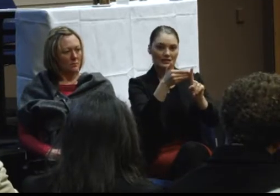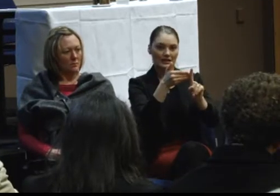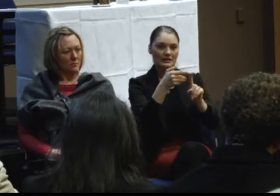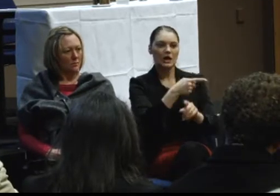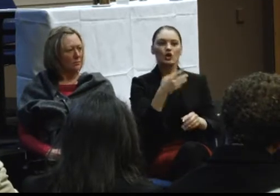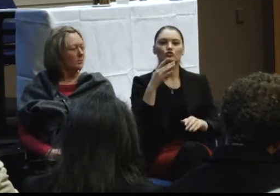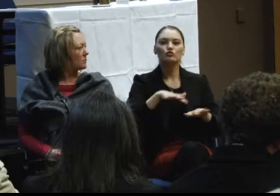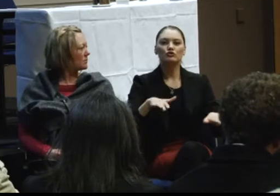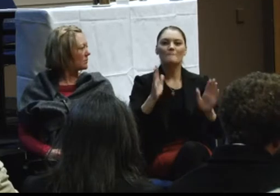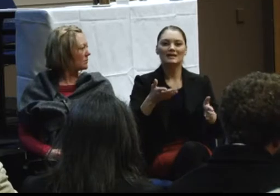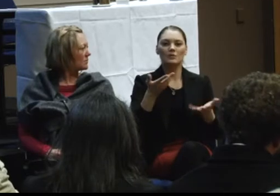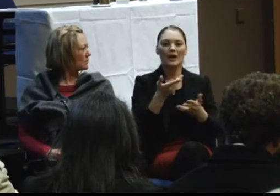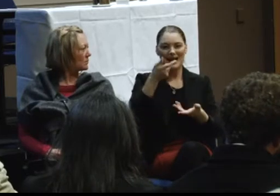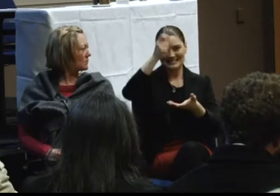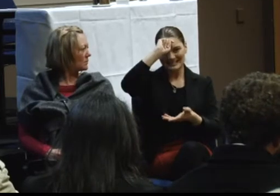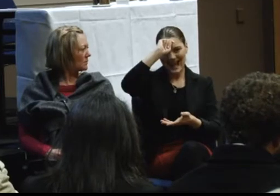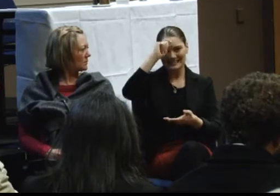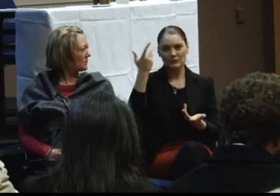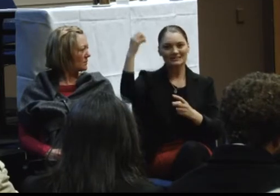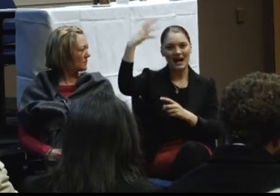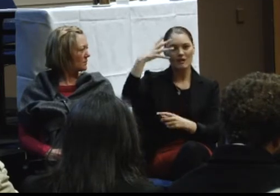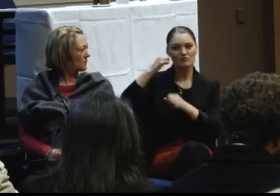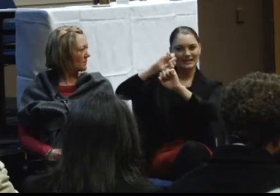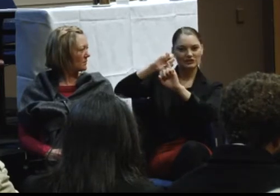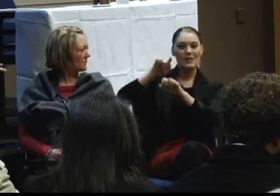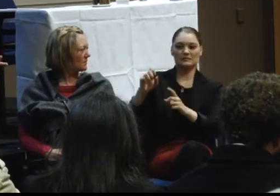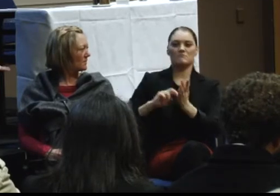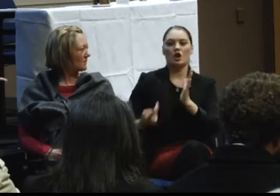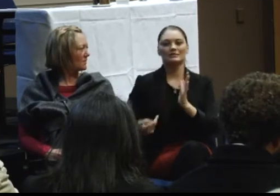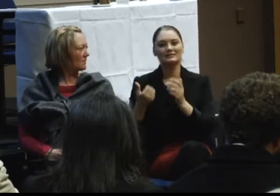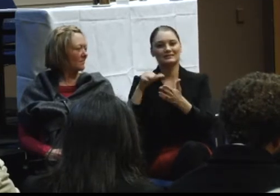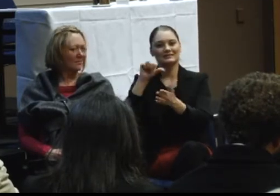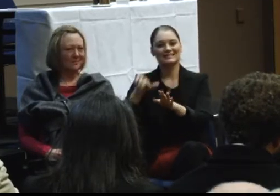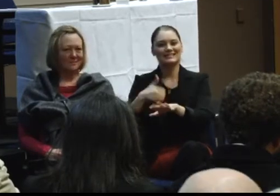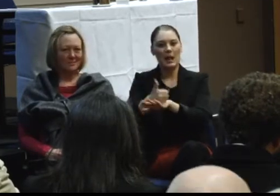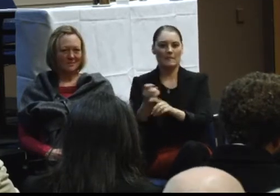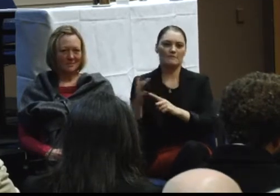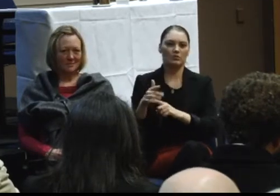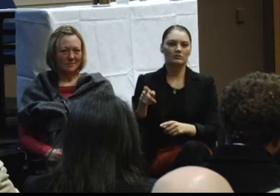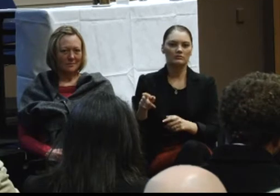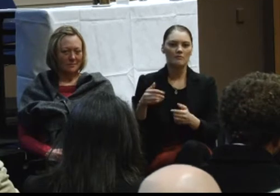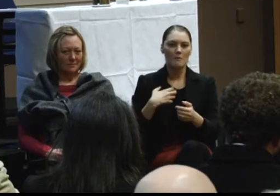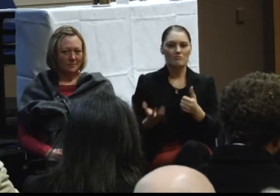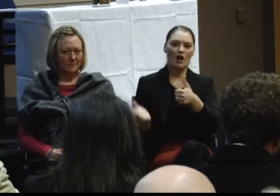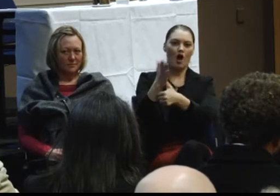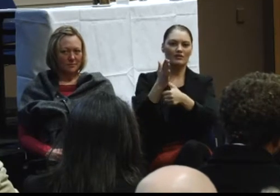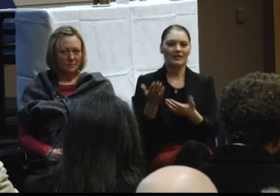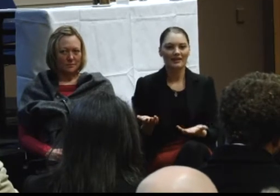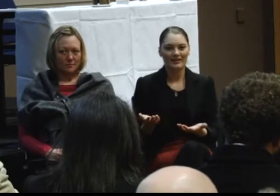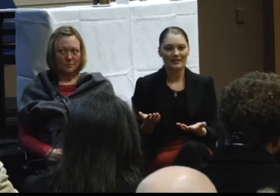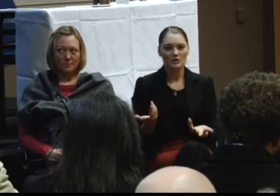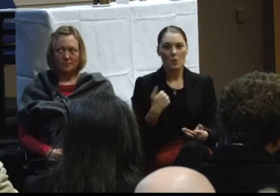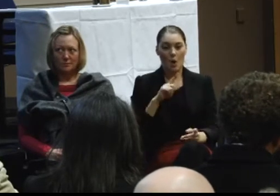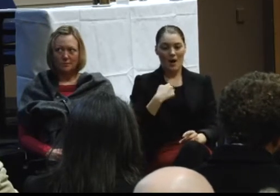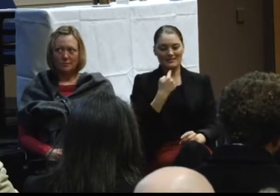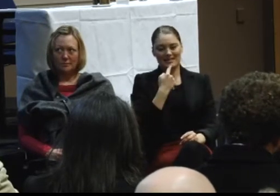as a policy. So we've got all that going on at the same time as well. So what we're asking, if I